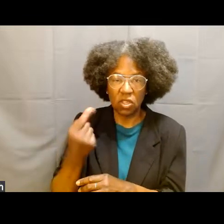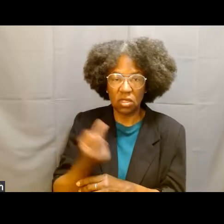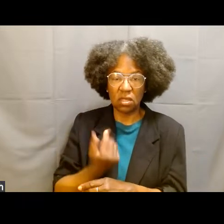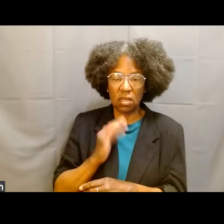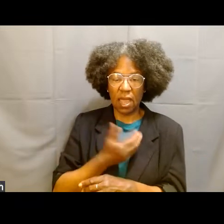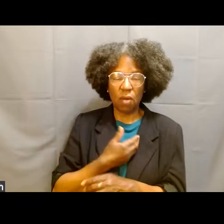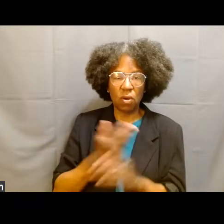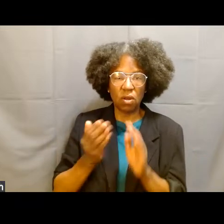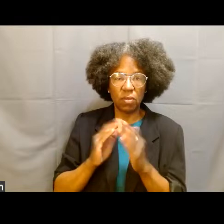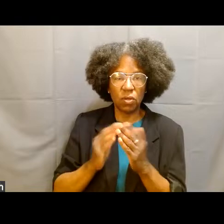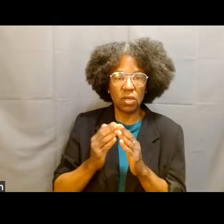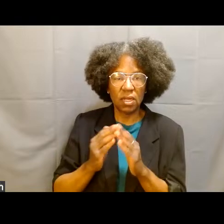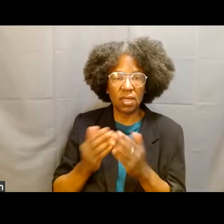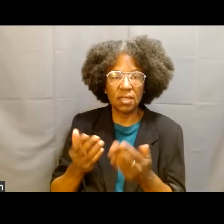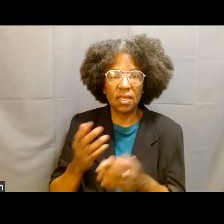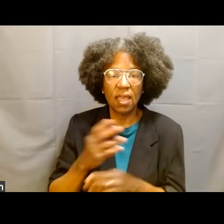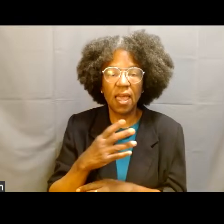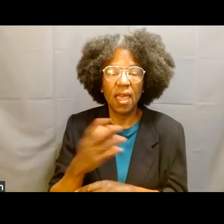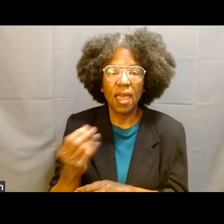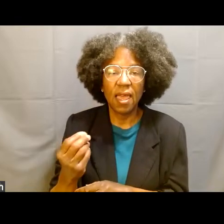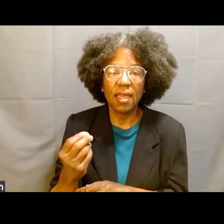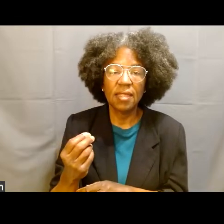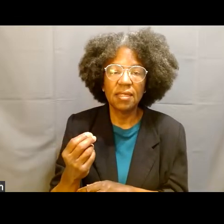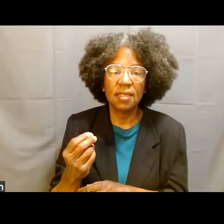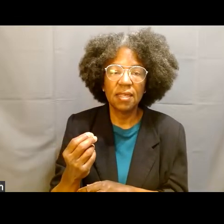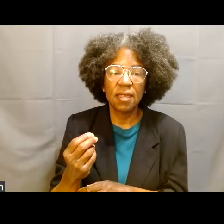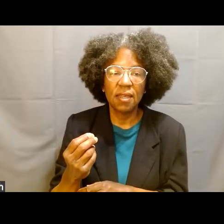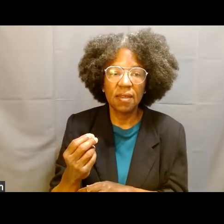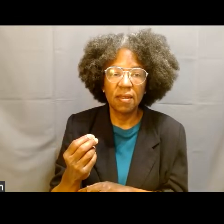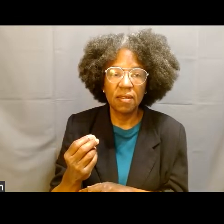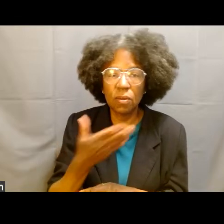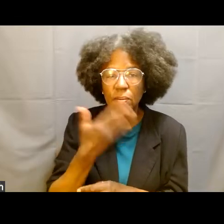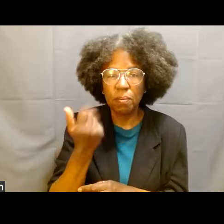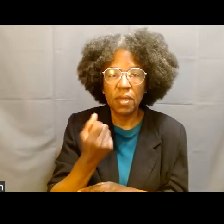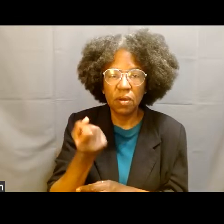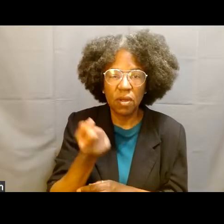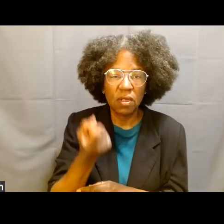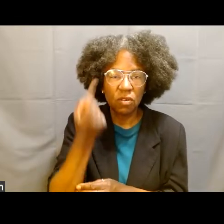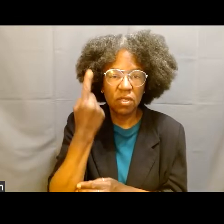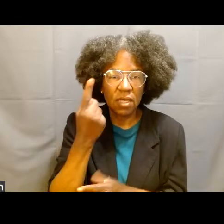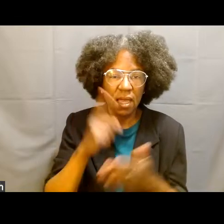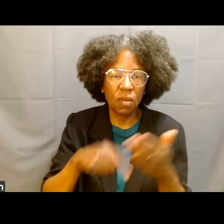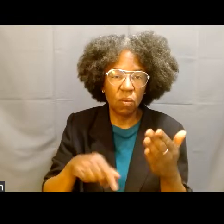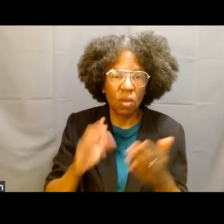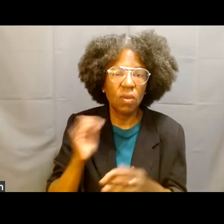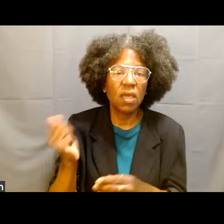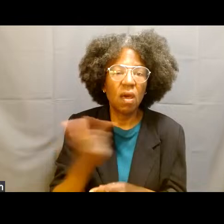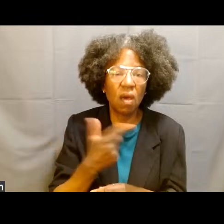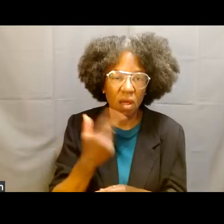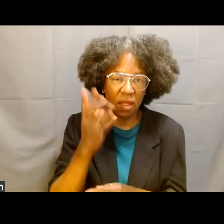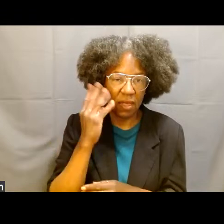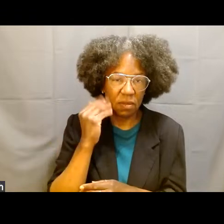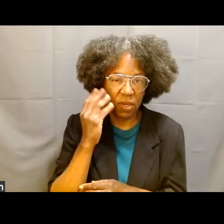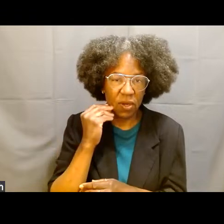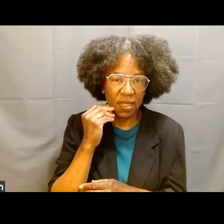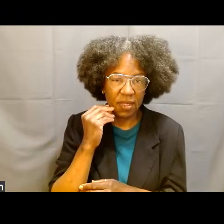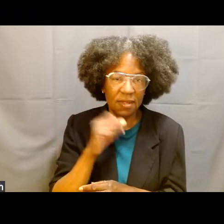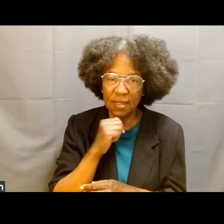realities, and begin to kind of understand what we all experience, because it's not the same.